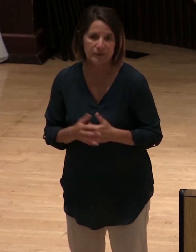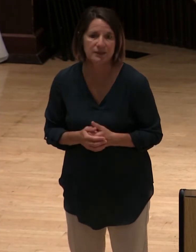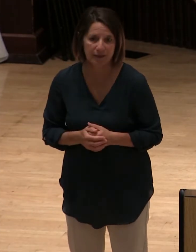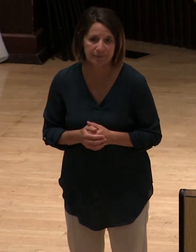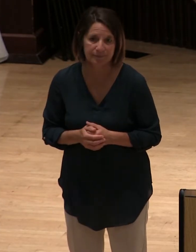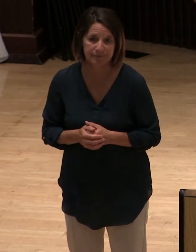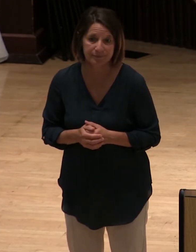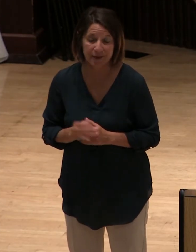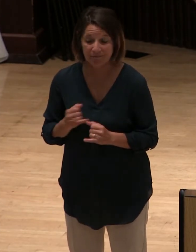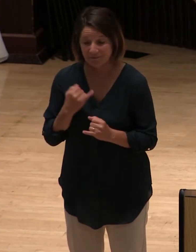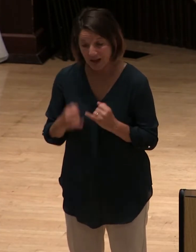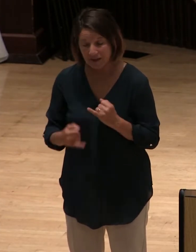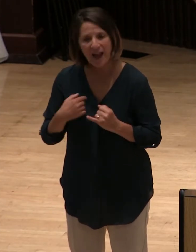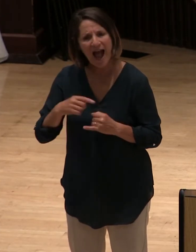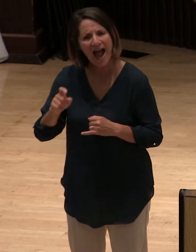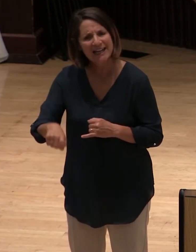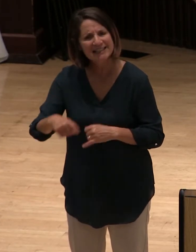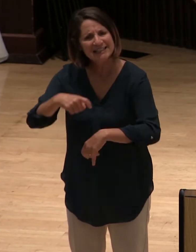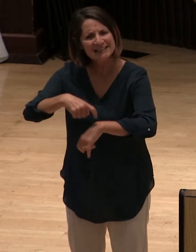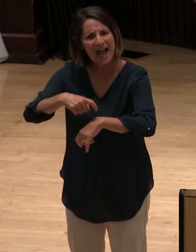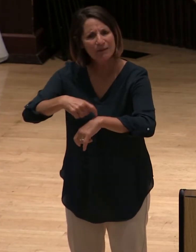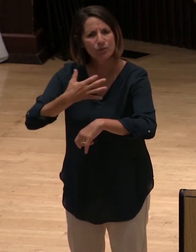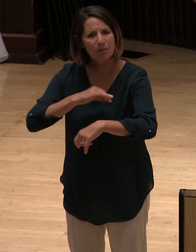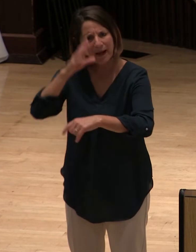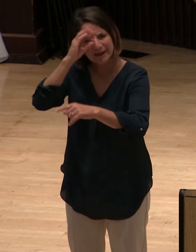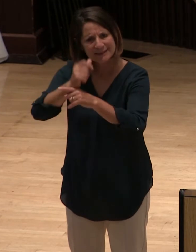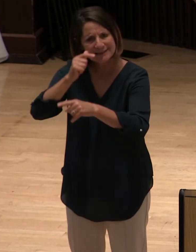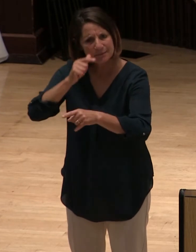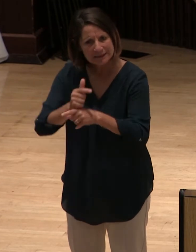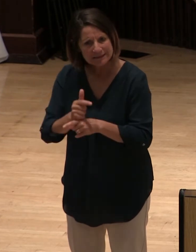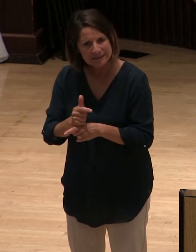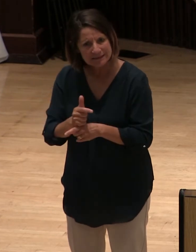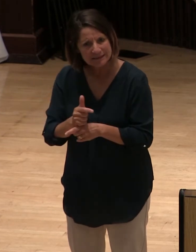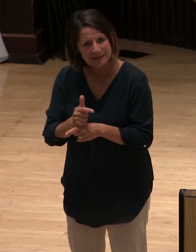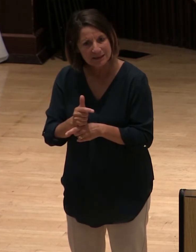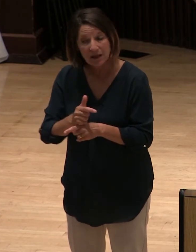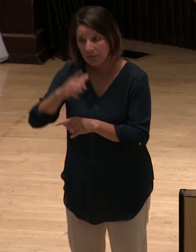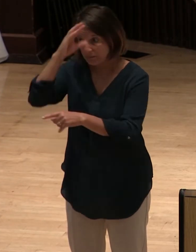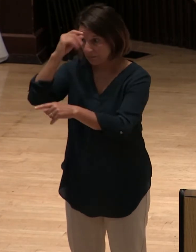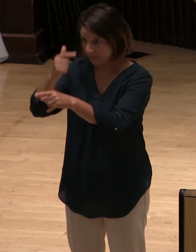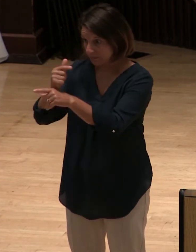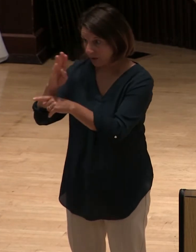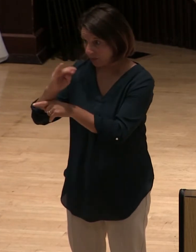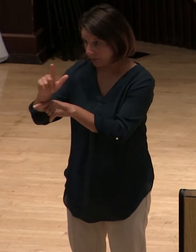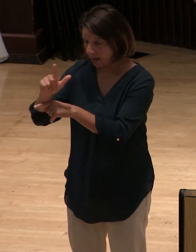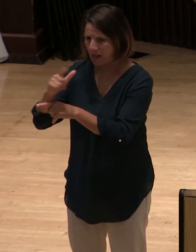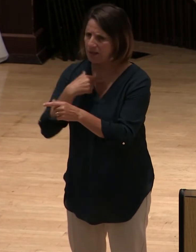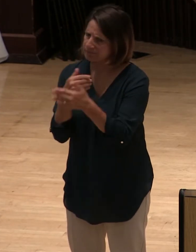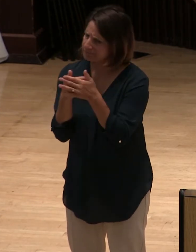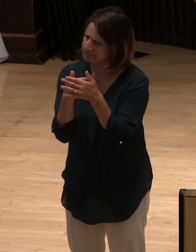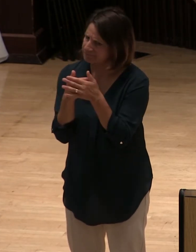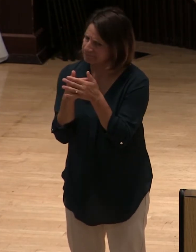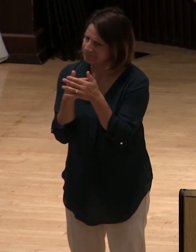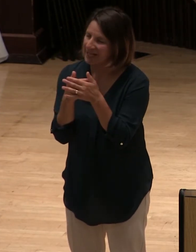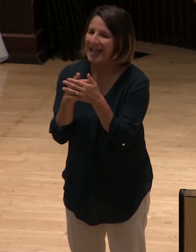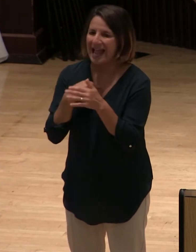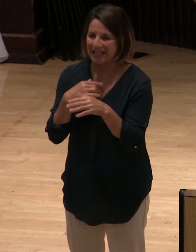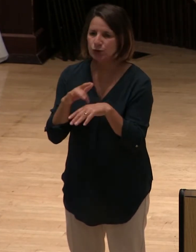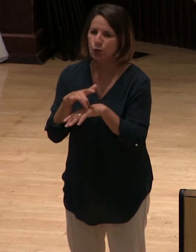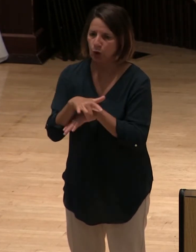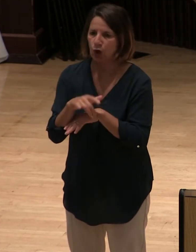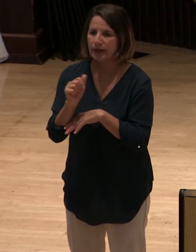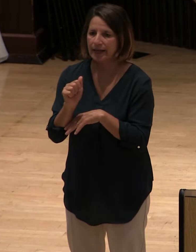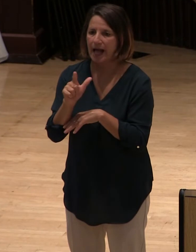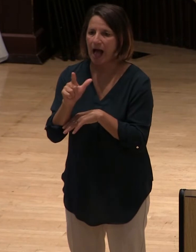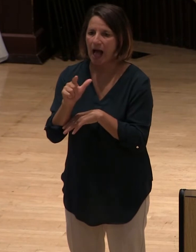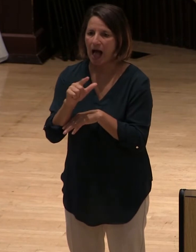And finally, I need time for my siblings. My brother Bill, who I'm very close to, has early Alzheimer's,